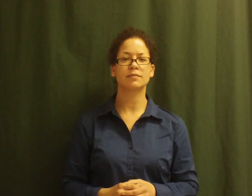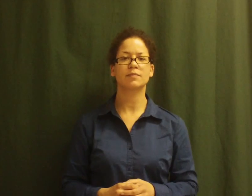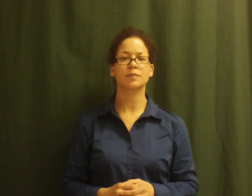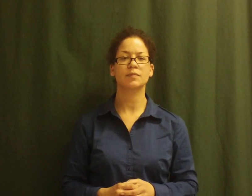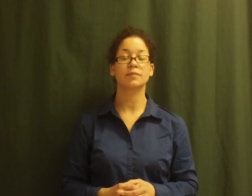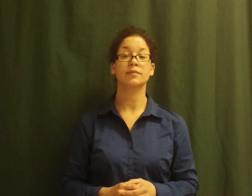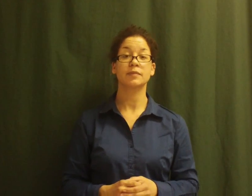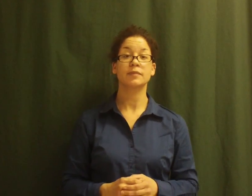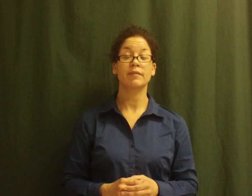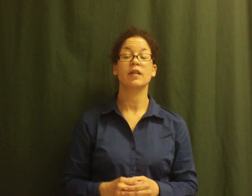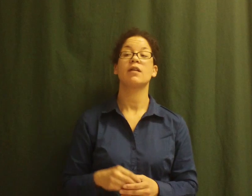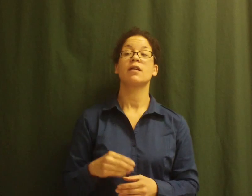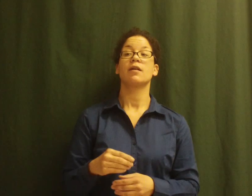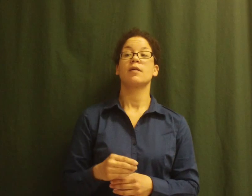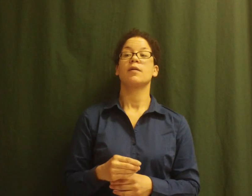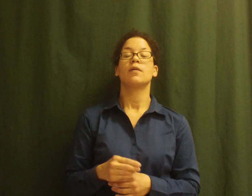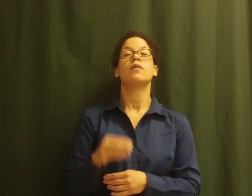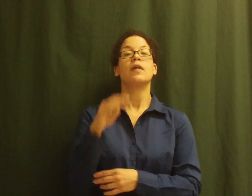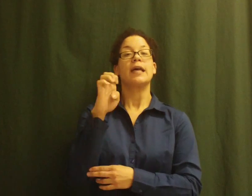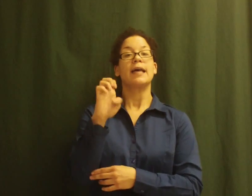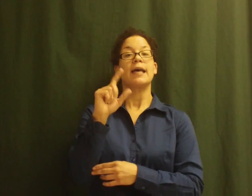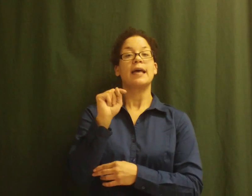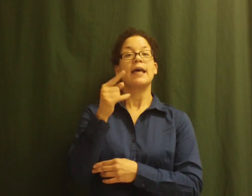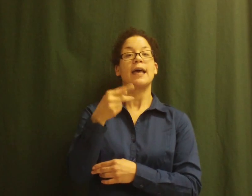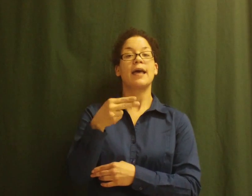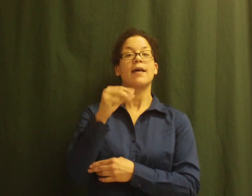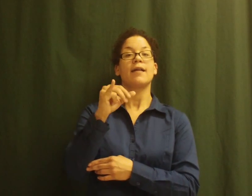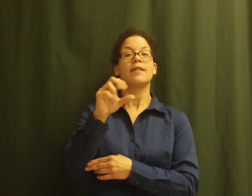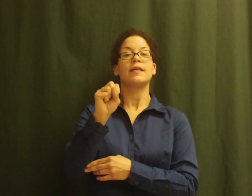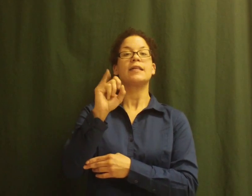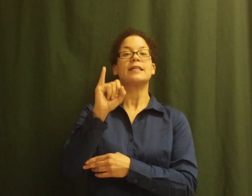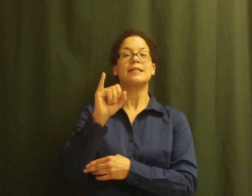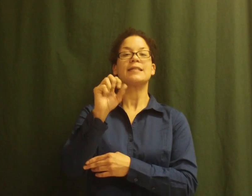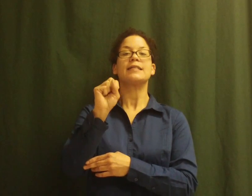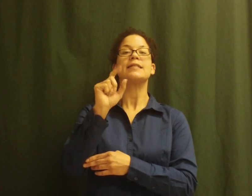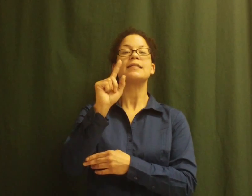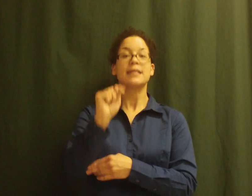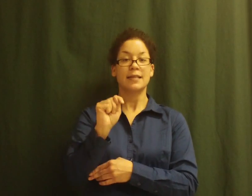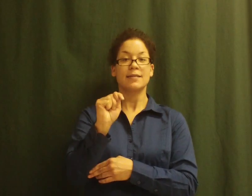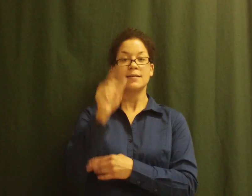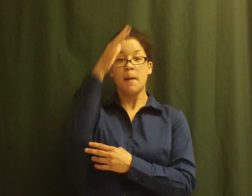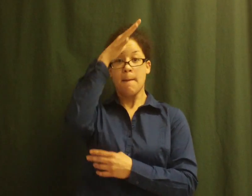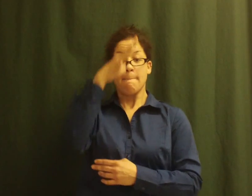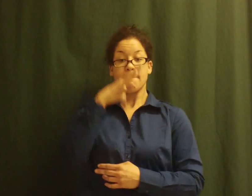The ethicist Manuel G. Velasquez